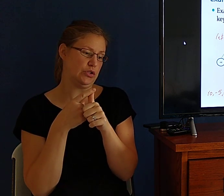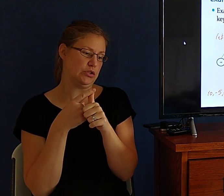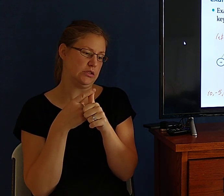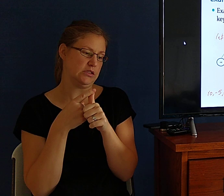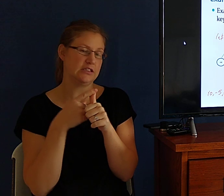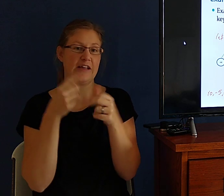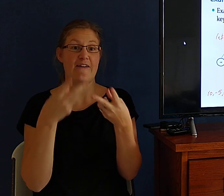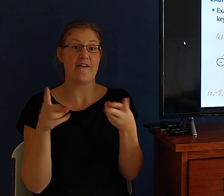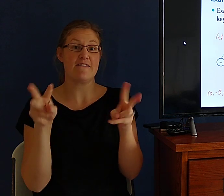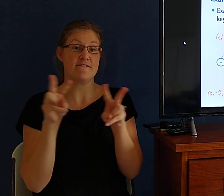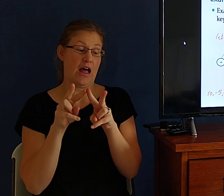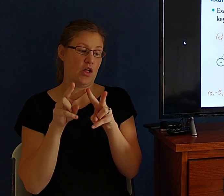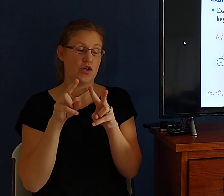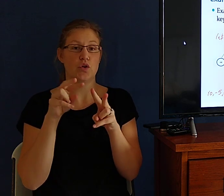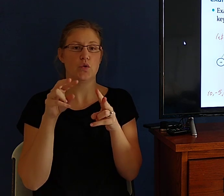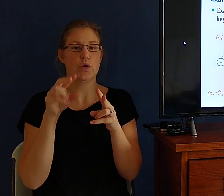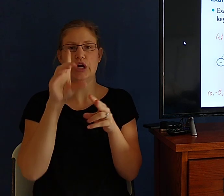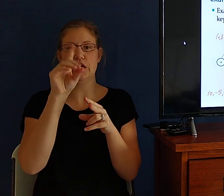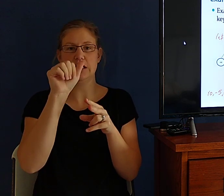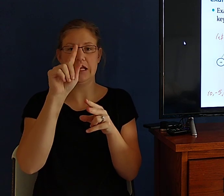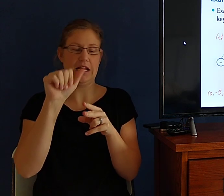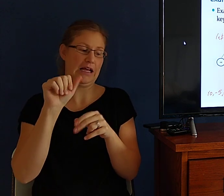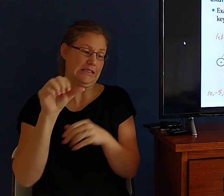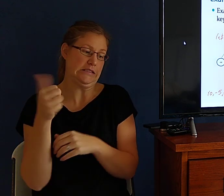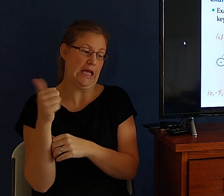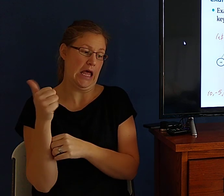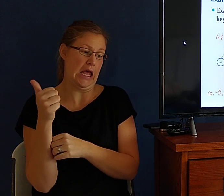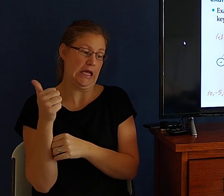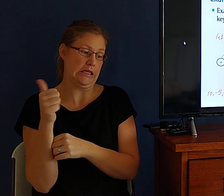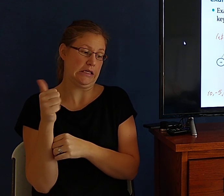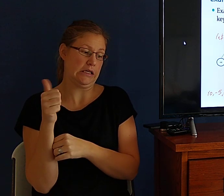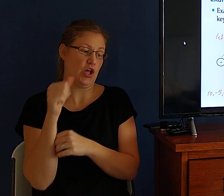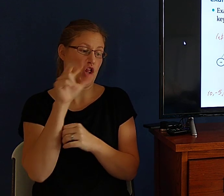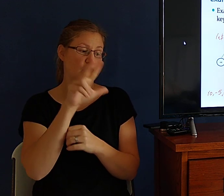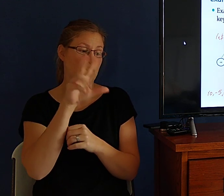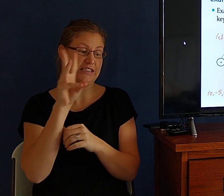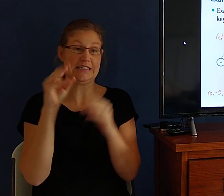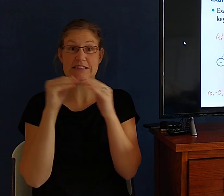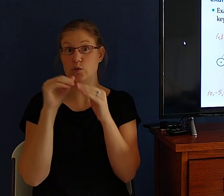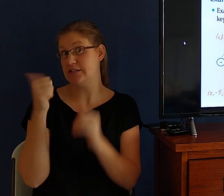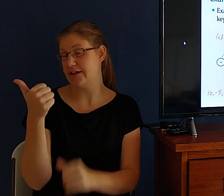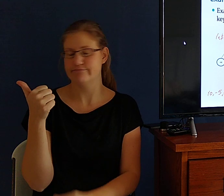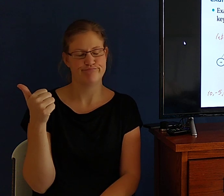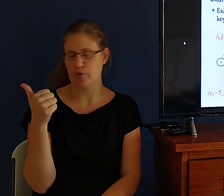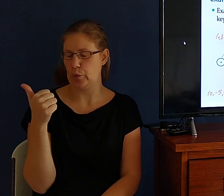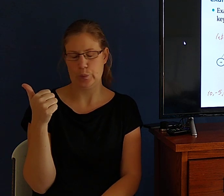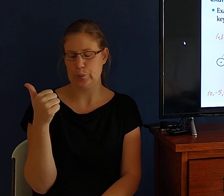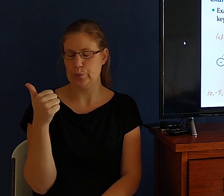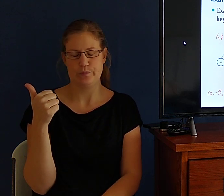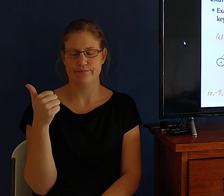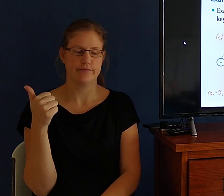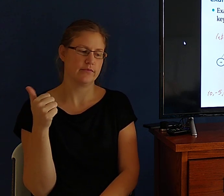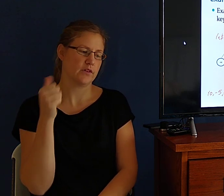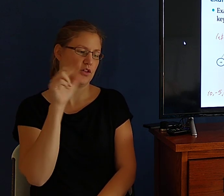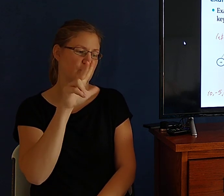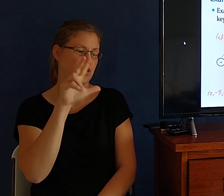value or data. 10, 36 is equal to 10? No. 36 is less than